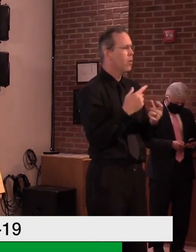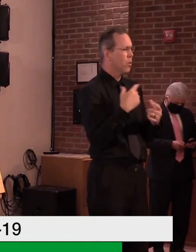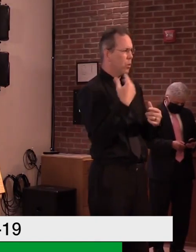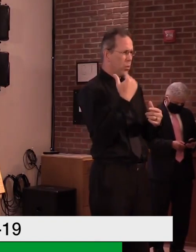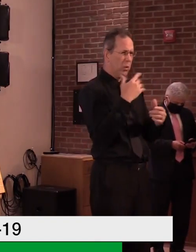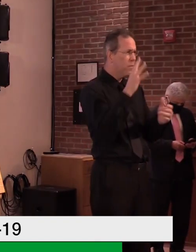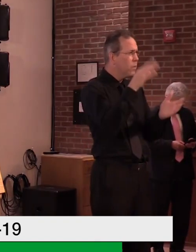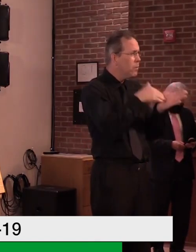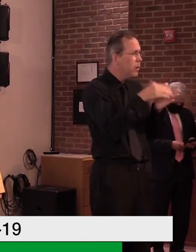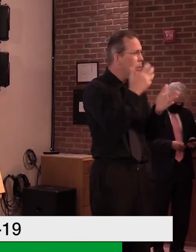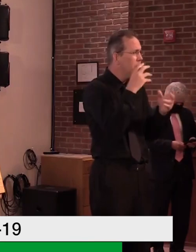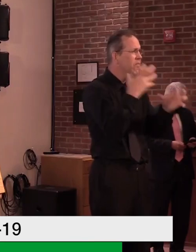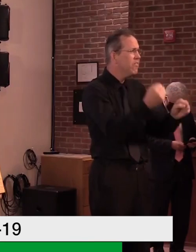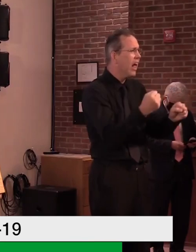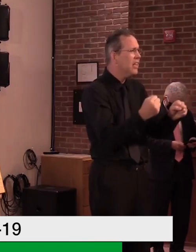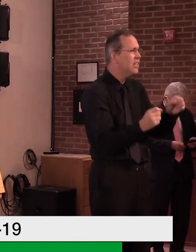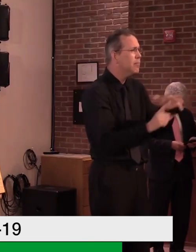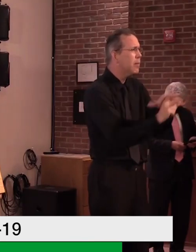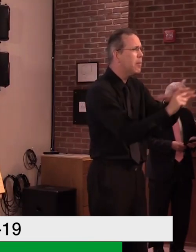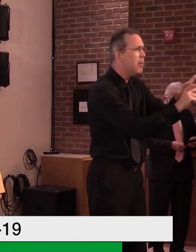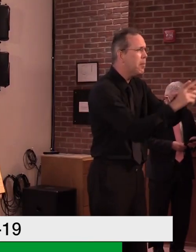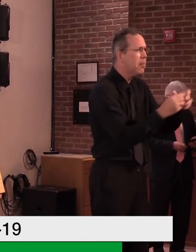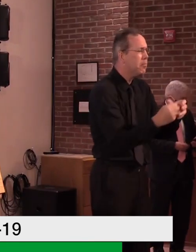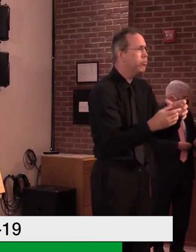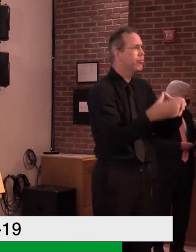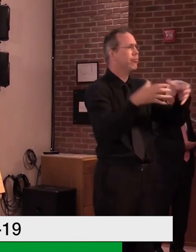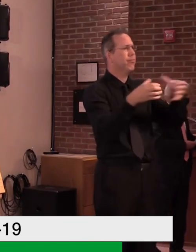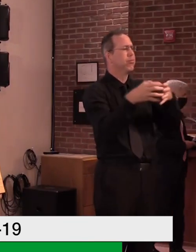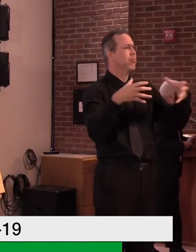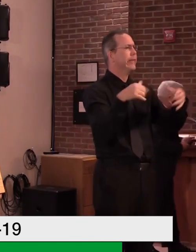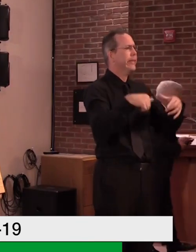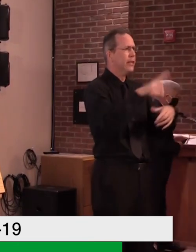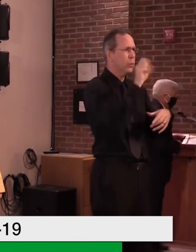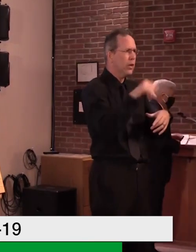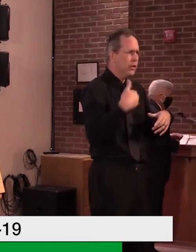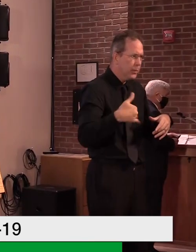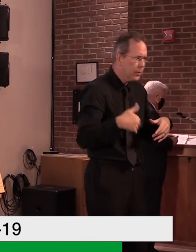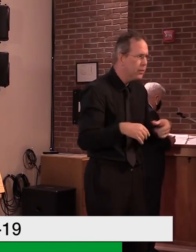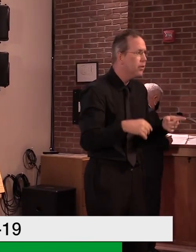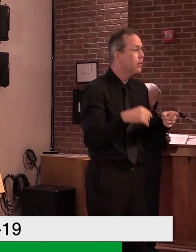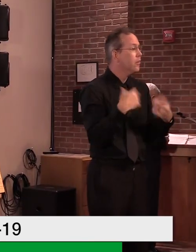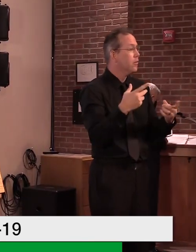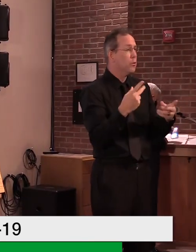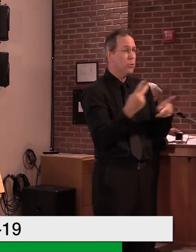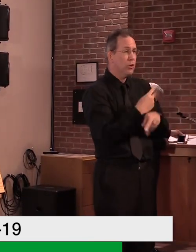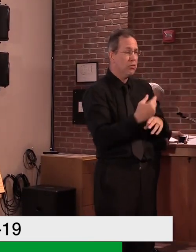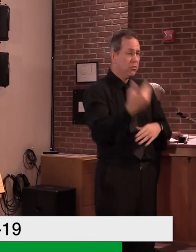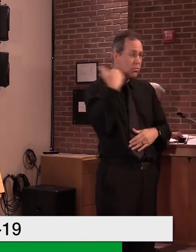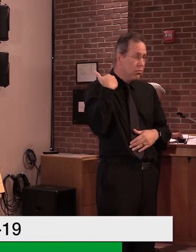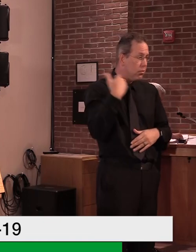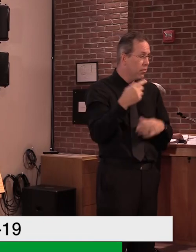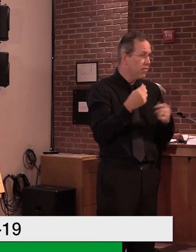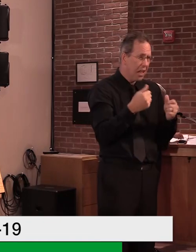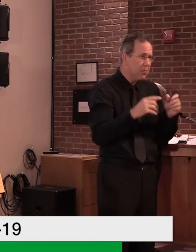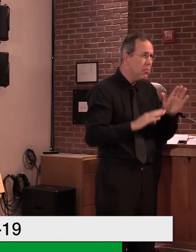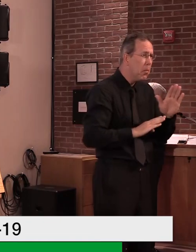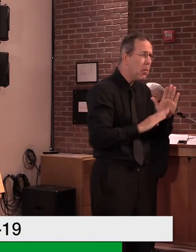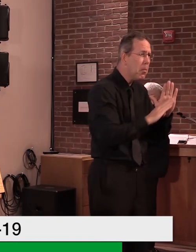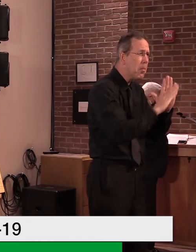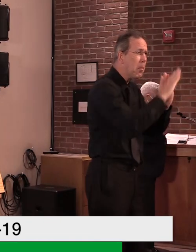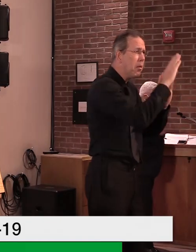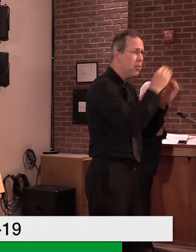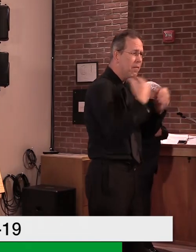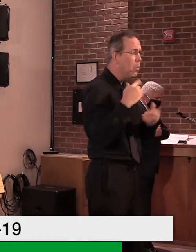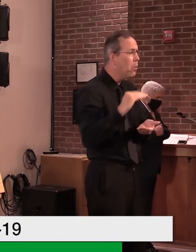countries around the world, but the pace at which we arrived at 4 million cases is also staggering. As you can see from